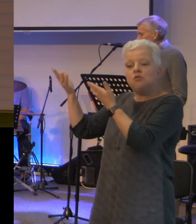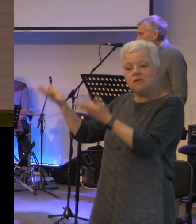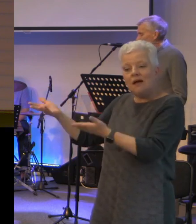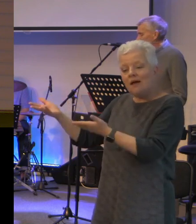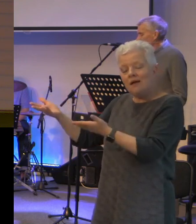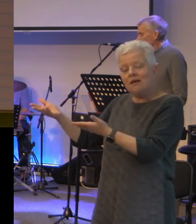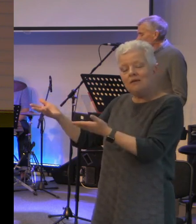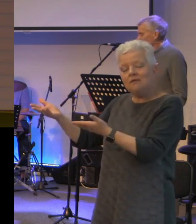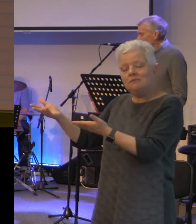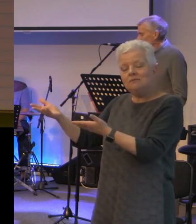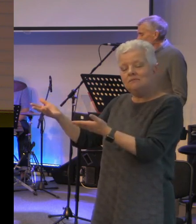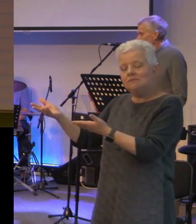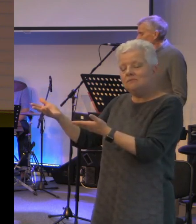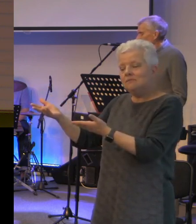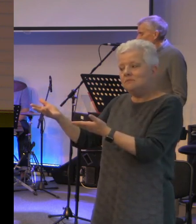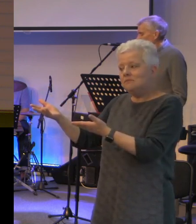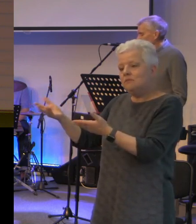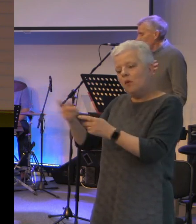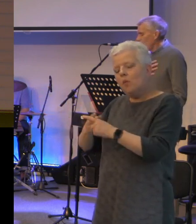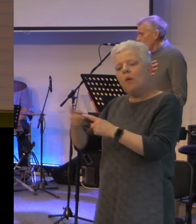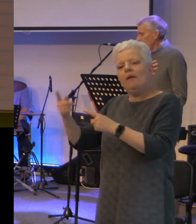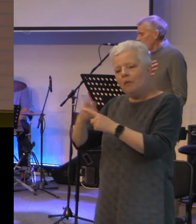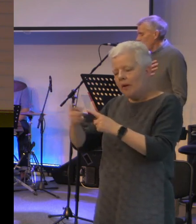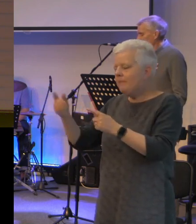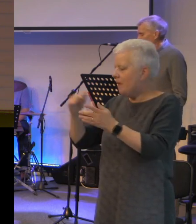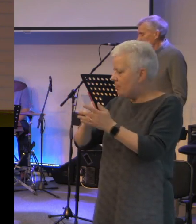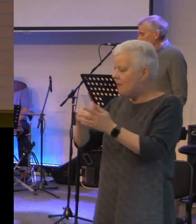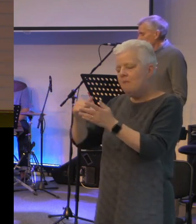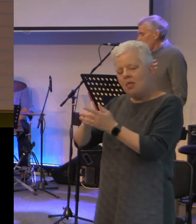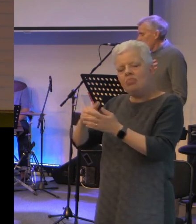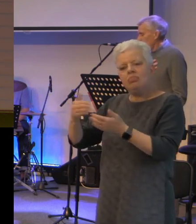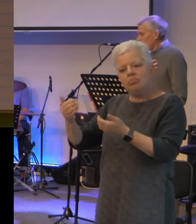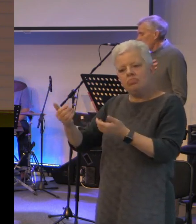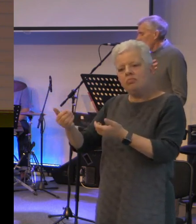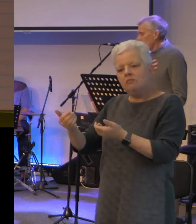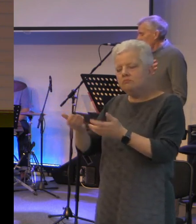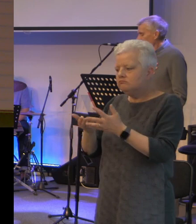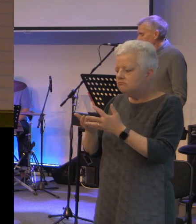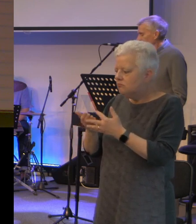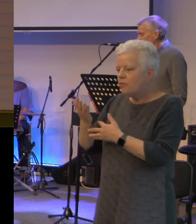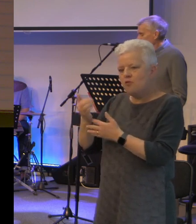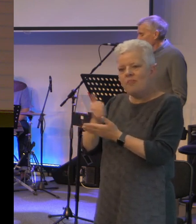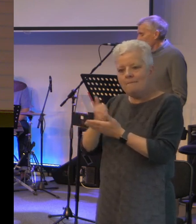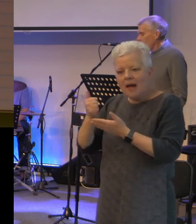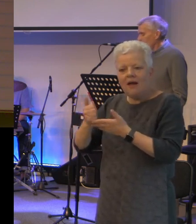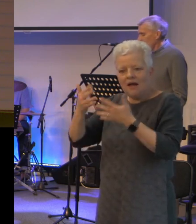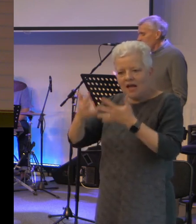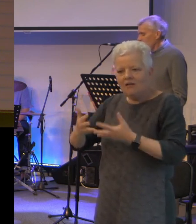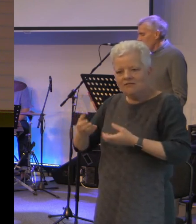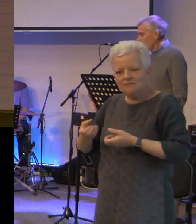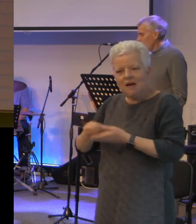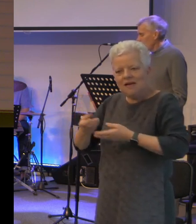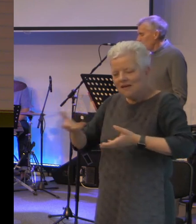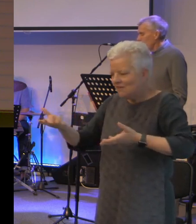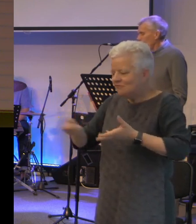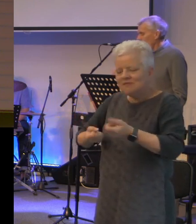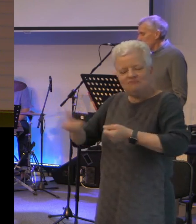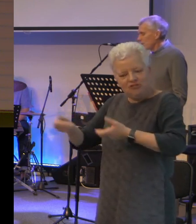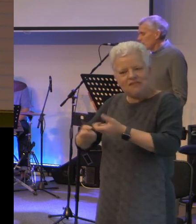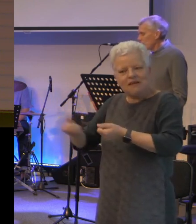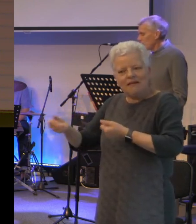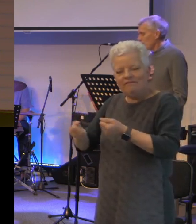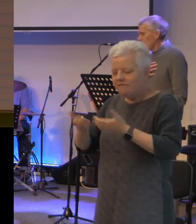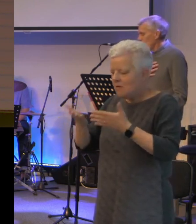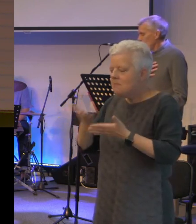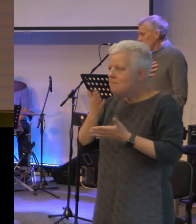come week by week, month by month, through the bank account to the church. Father, thank you that you have blessed